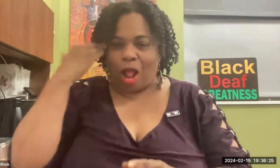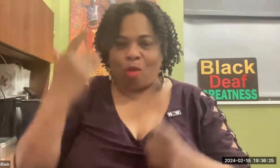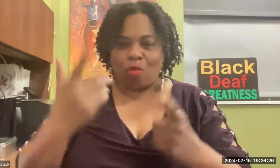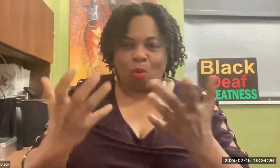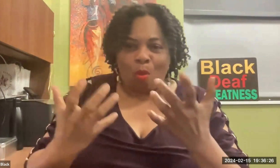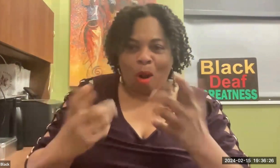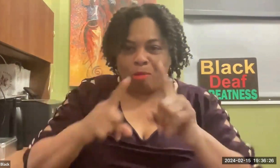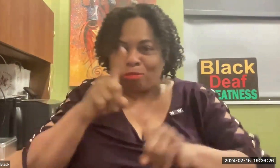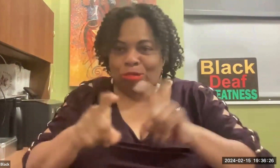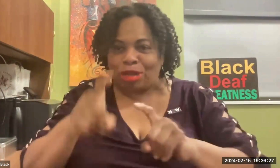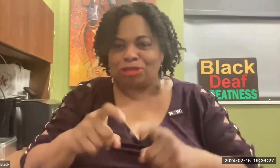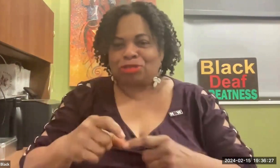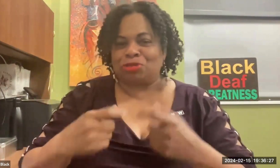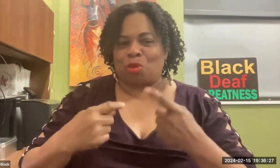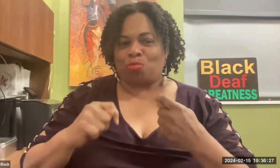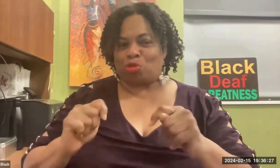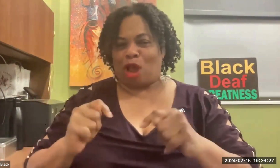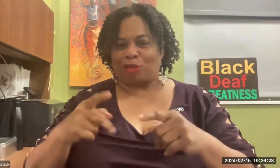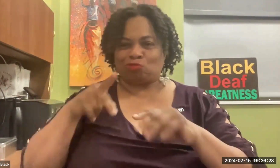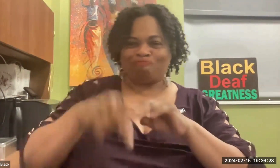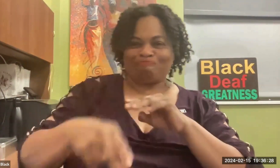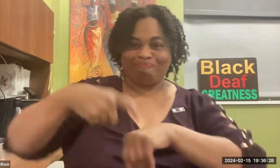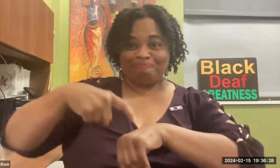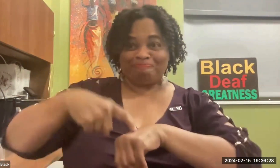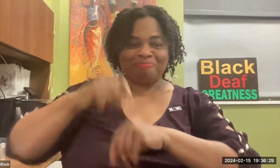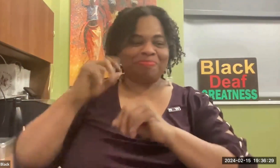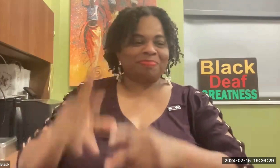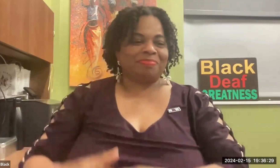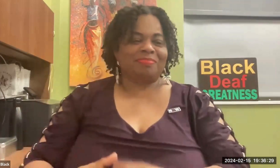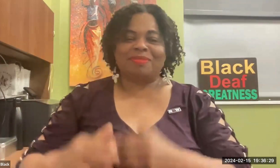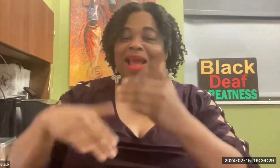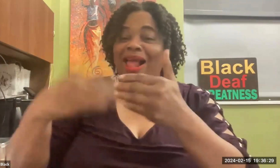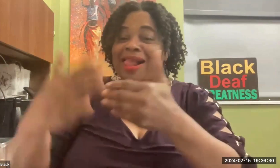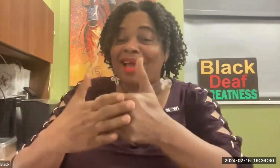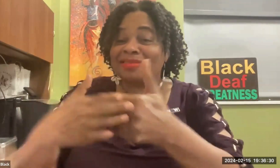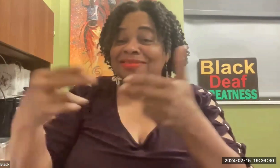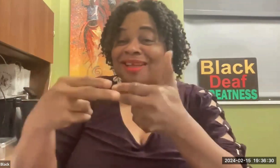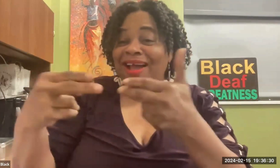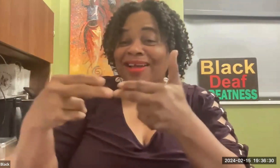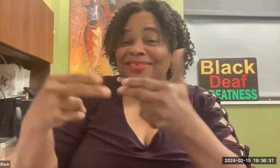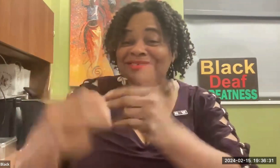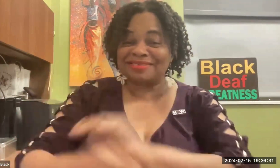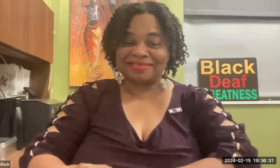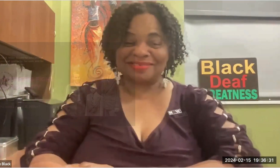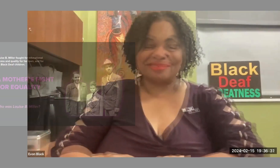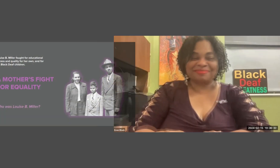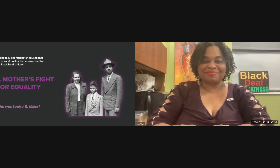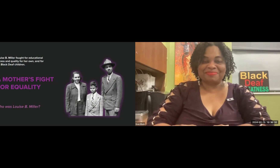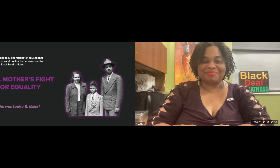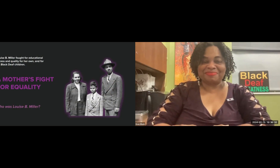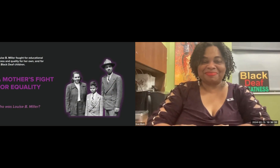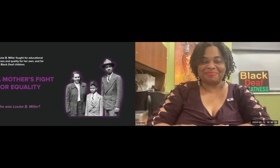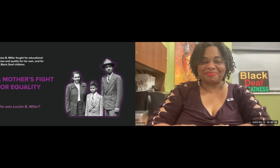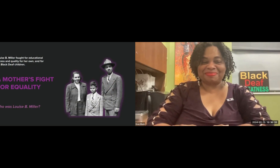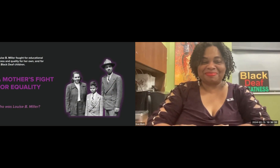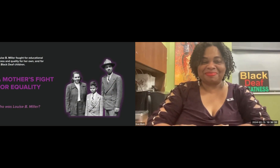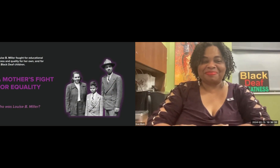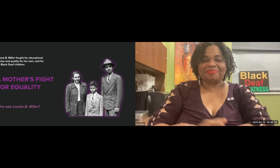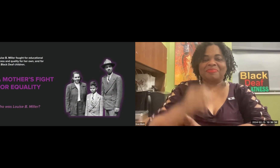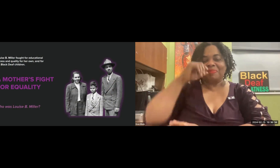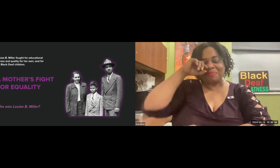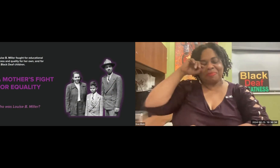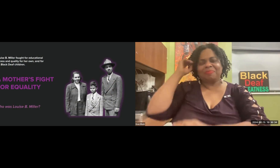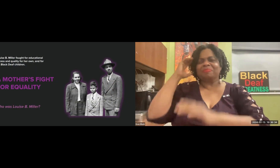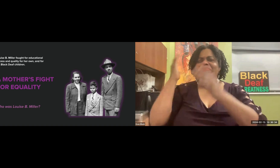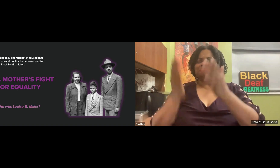to talk to you a little bit about the story. I know you probably have some questions, so I'll try to keep to time and answer those. Our